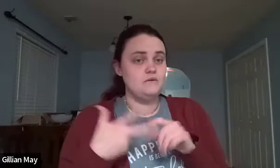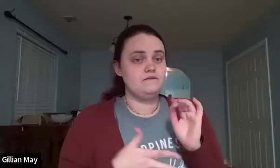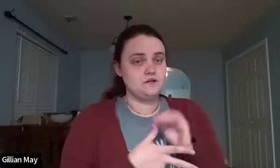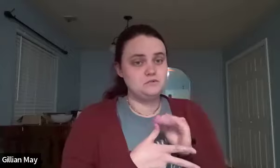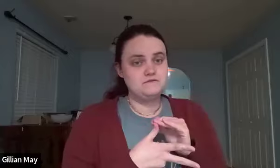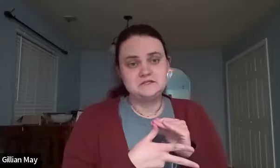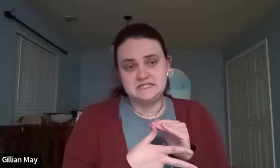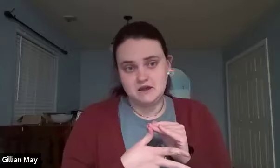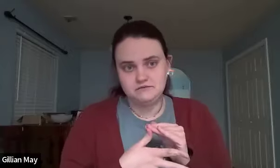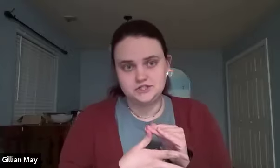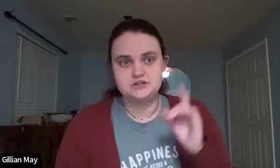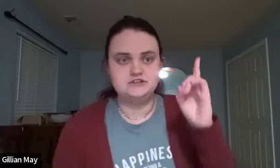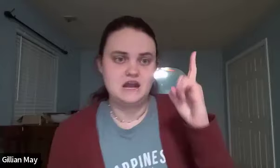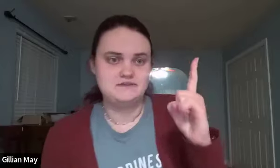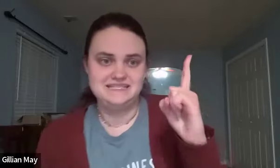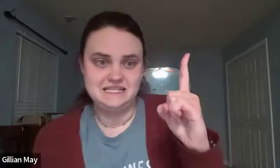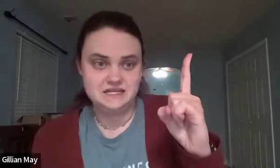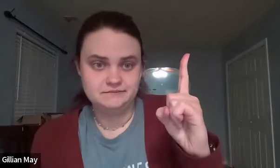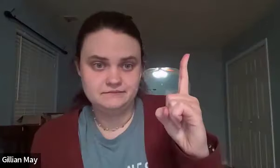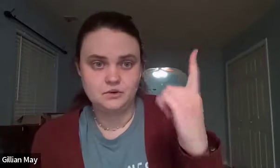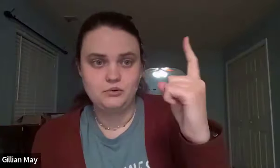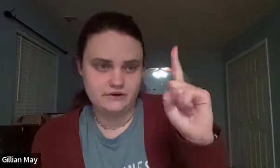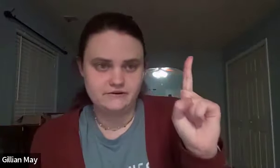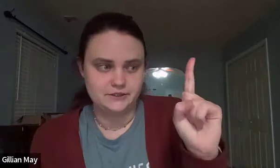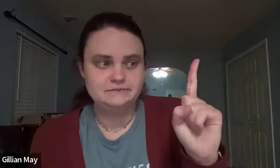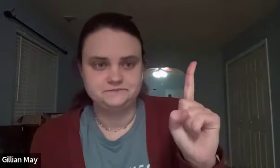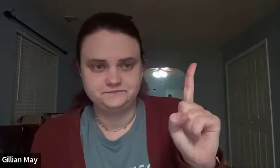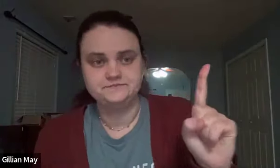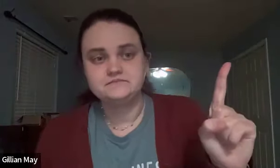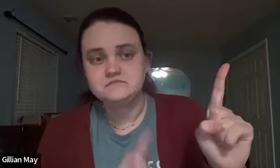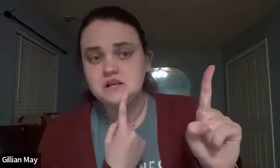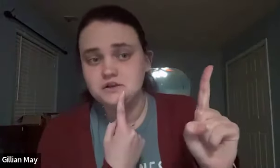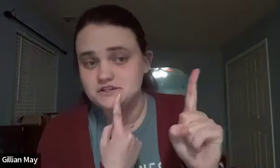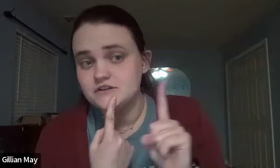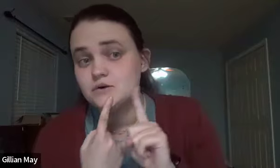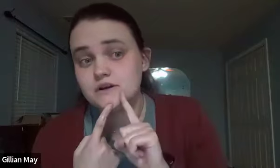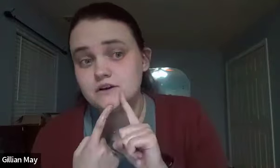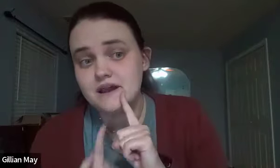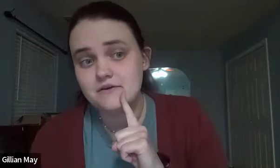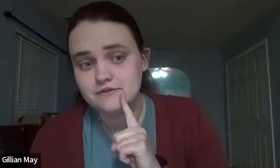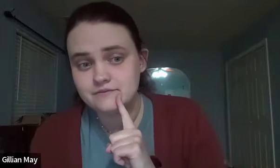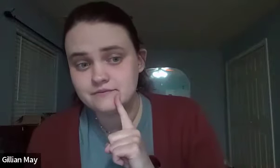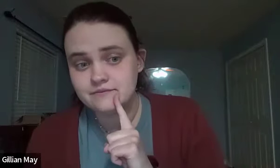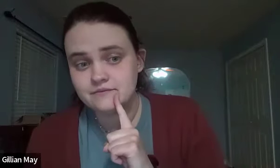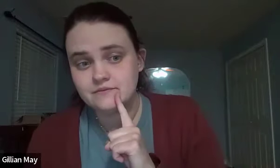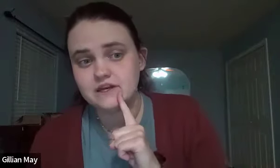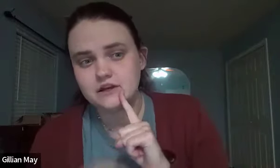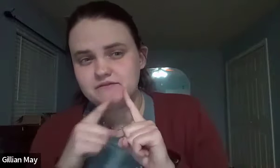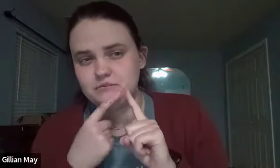the first one for deaf, what you're going to do is you're going to have a D or a pointer finger. You're going to start at the corner of your mouth and you're going to have like your